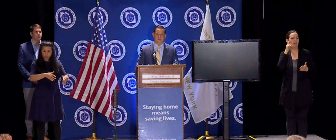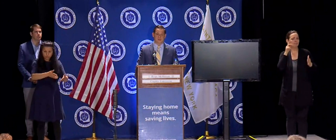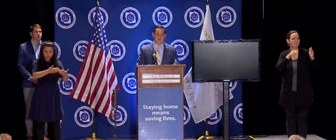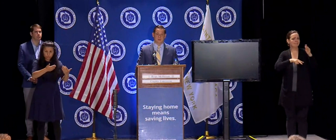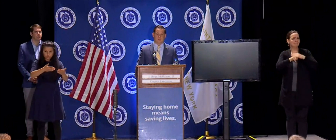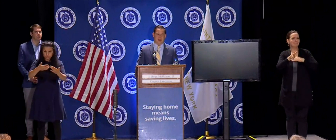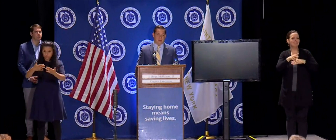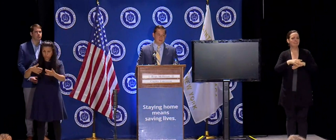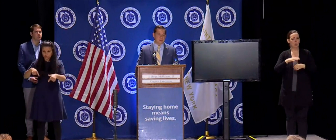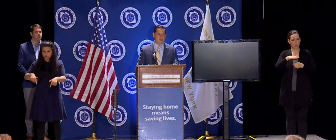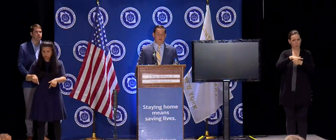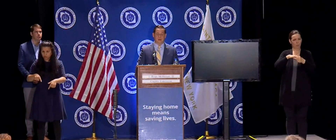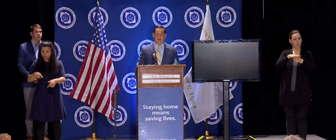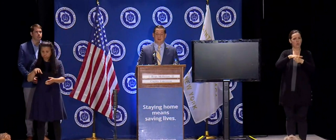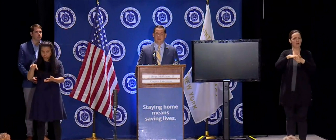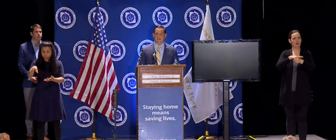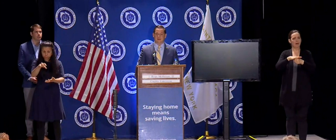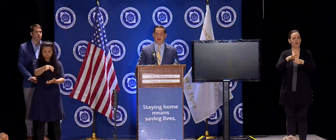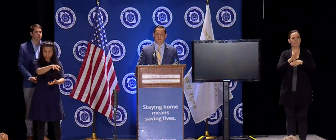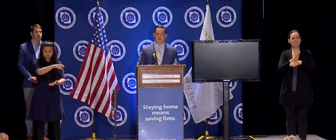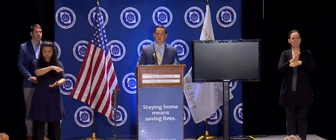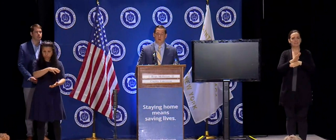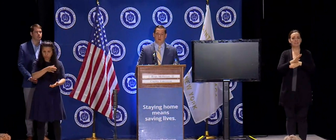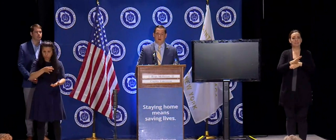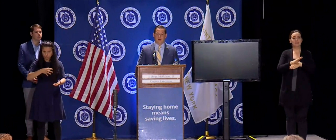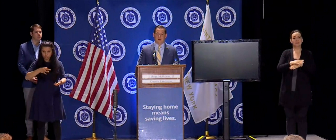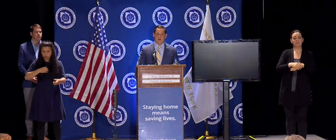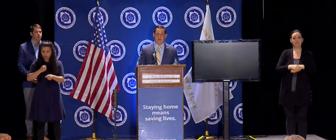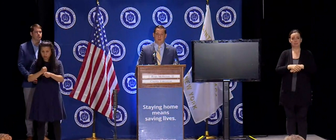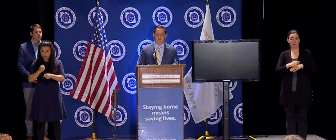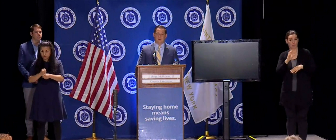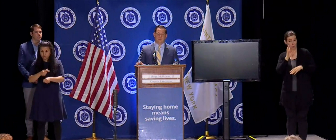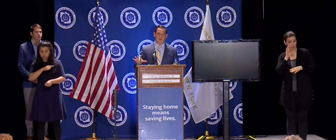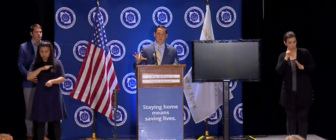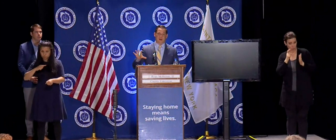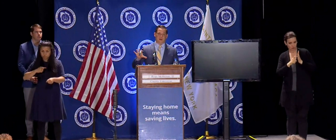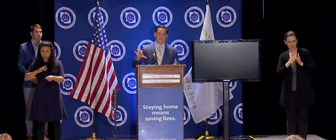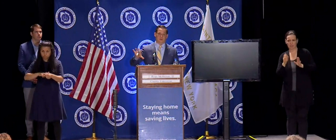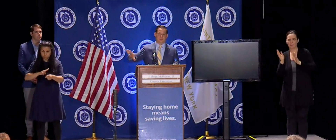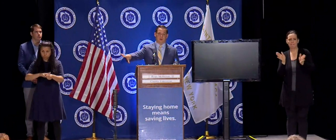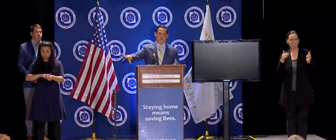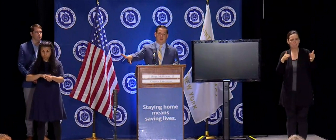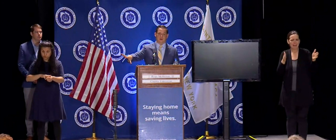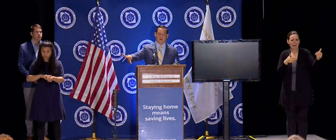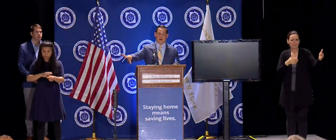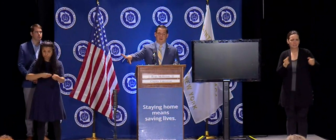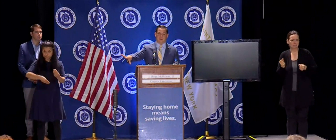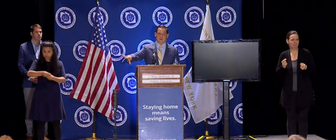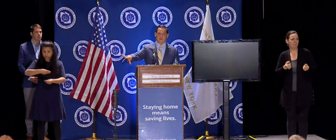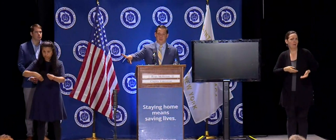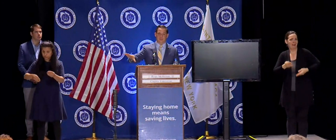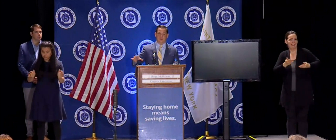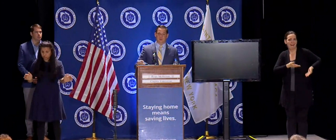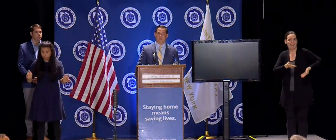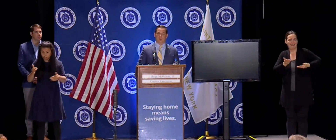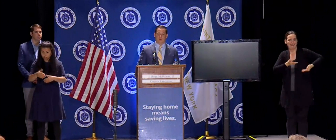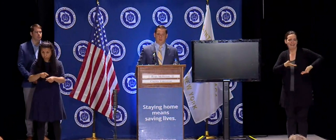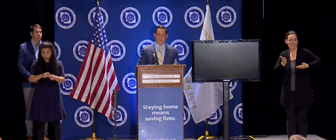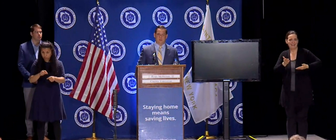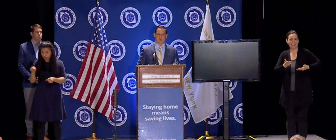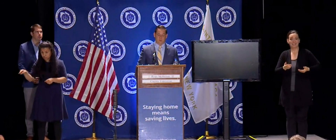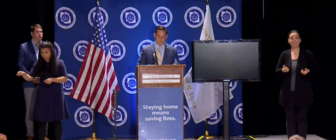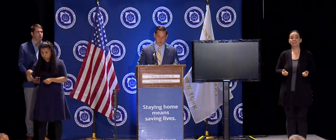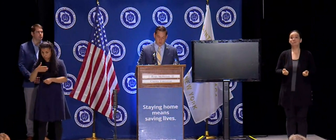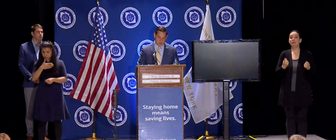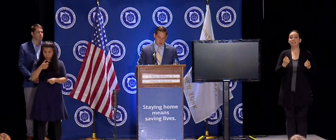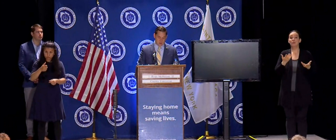local businesses about packaging and things of that. So that they're going to be spending a bunch of money here in addition to the employees